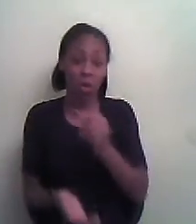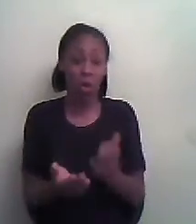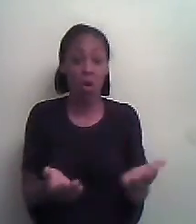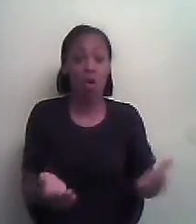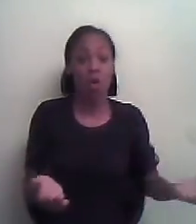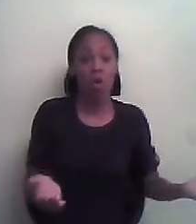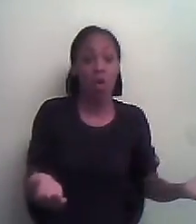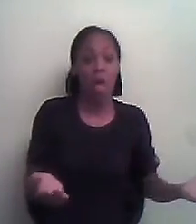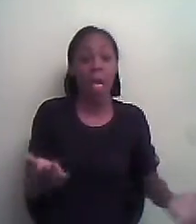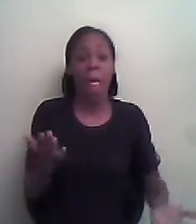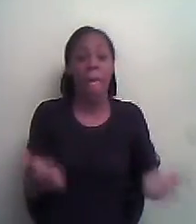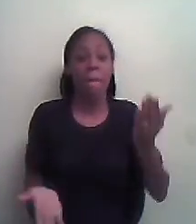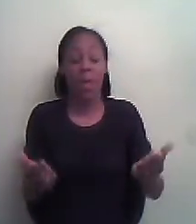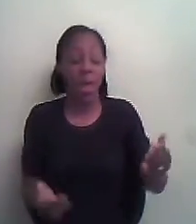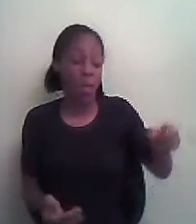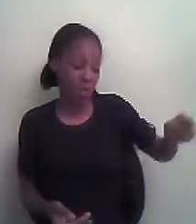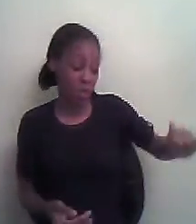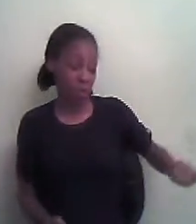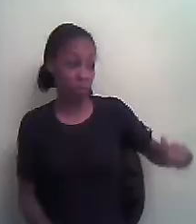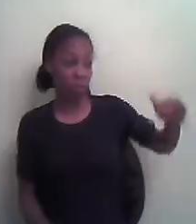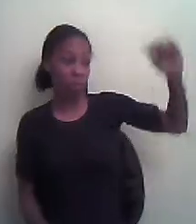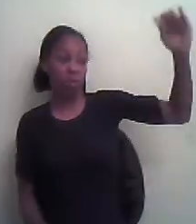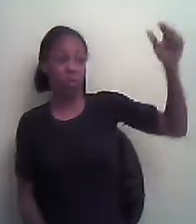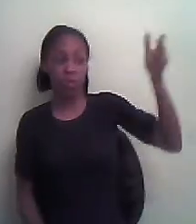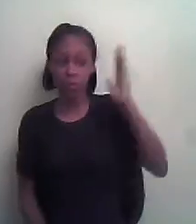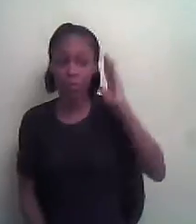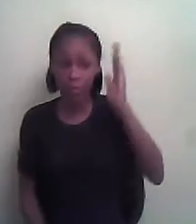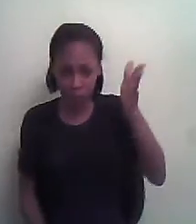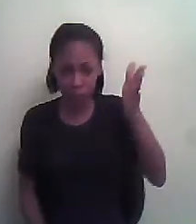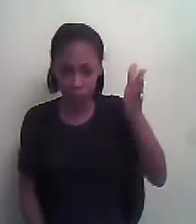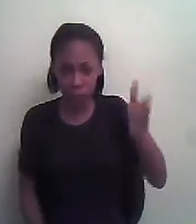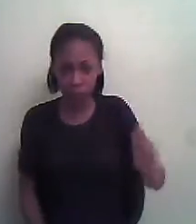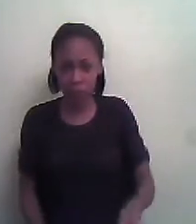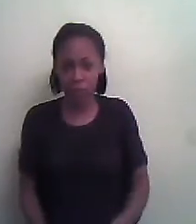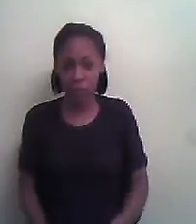through my life, and I hope one day they'll come to love antiques just as I do.